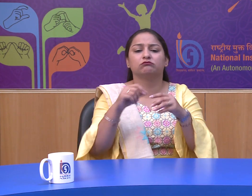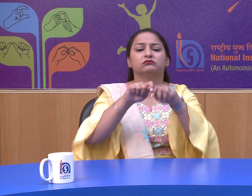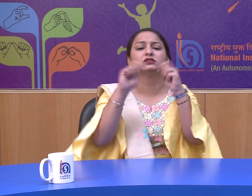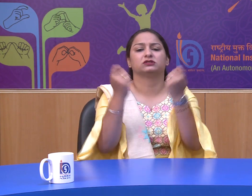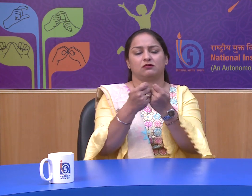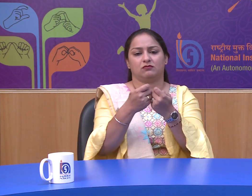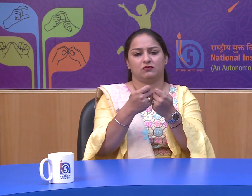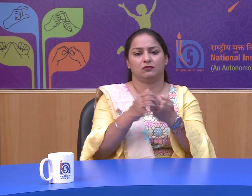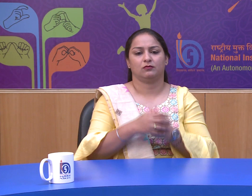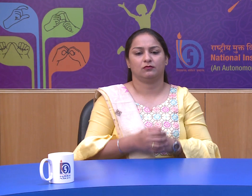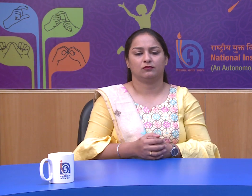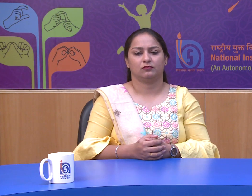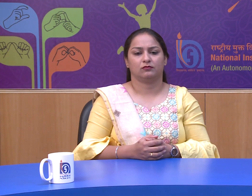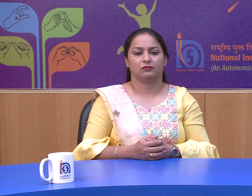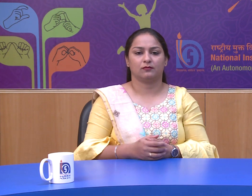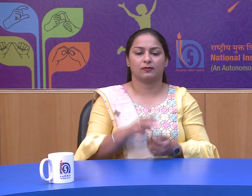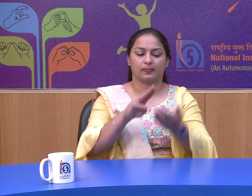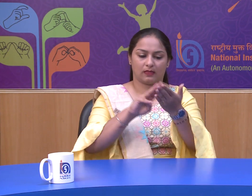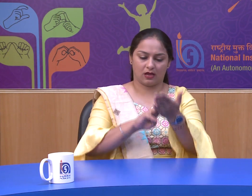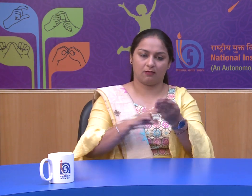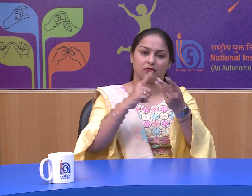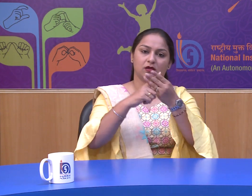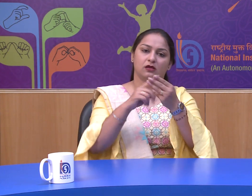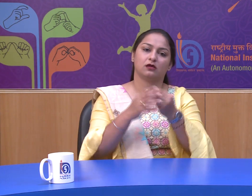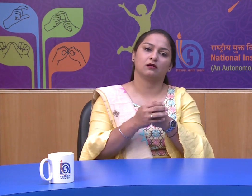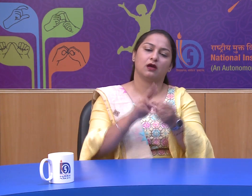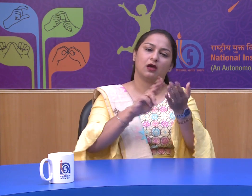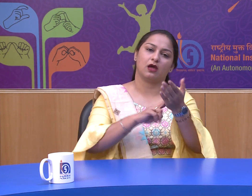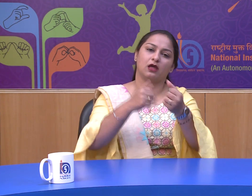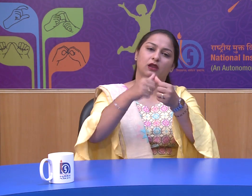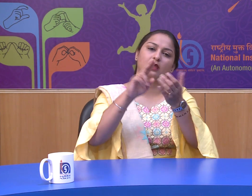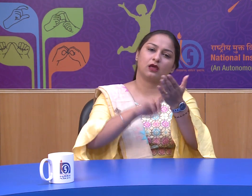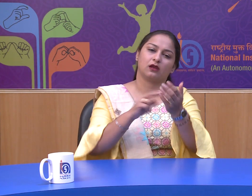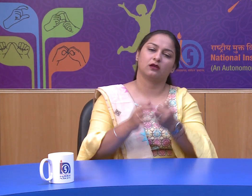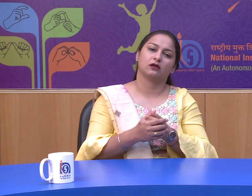Menanders